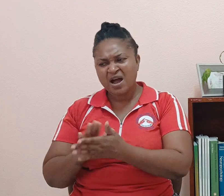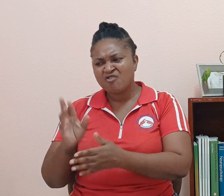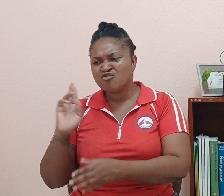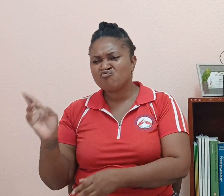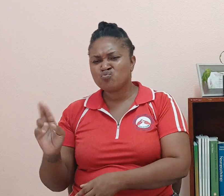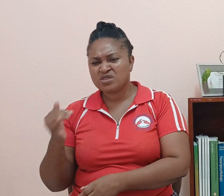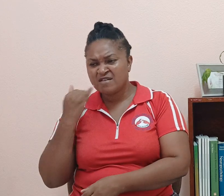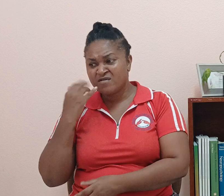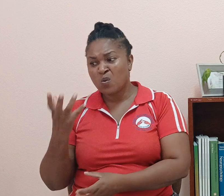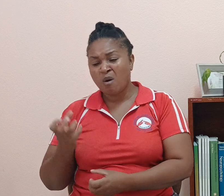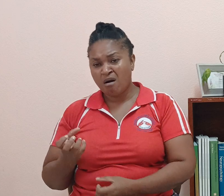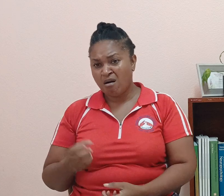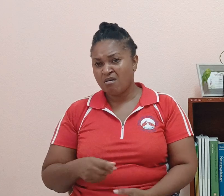he wanted to.